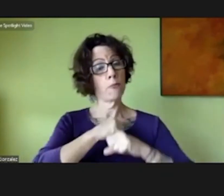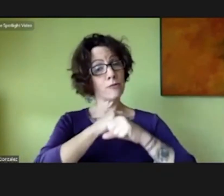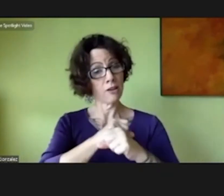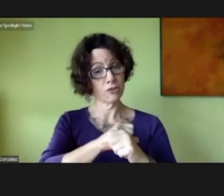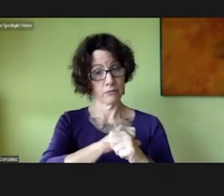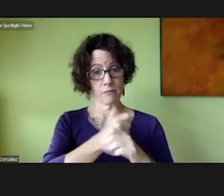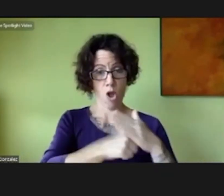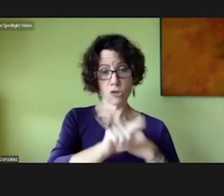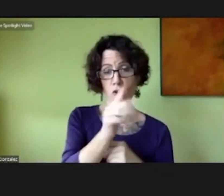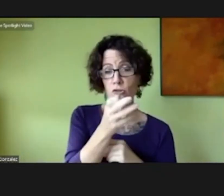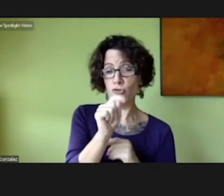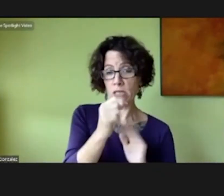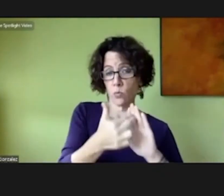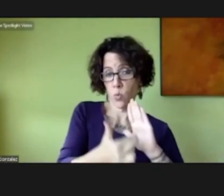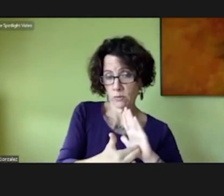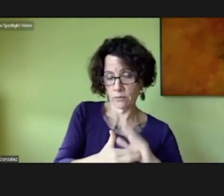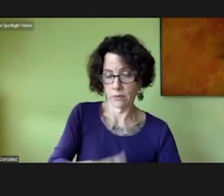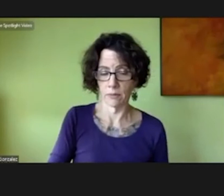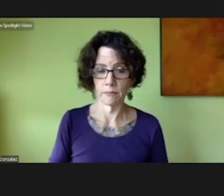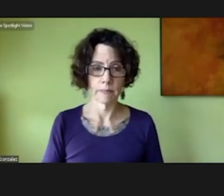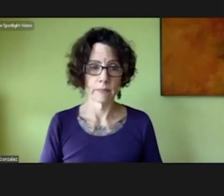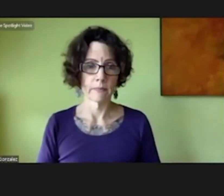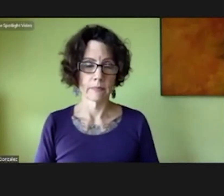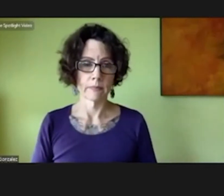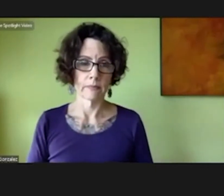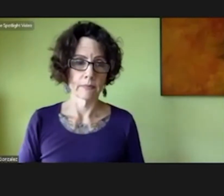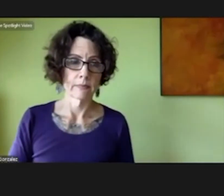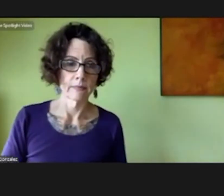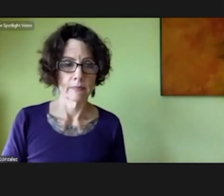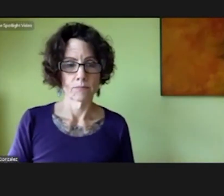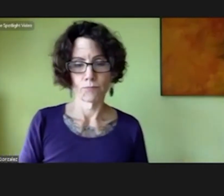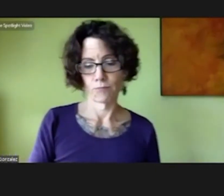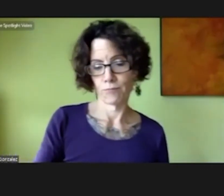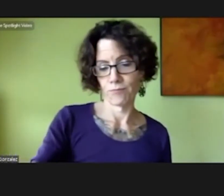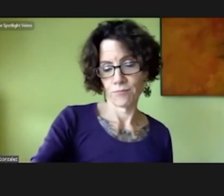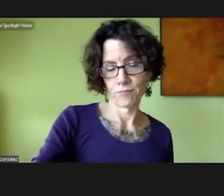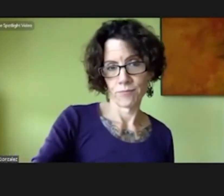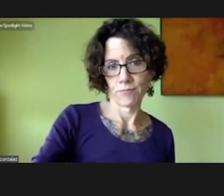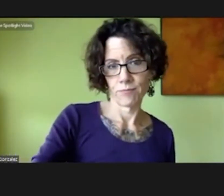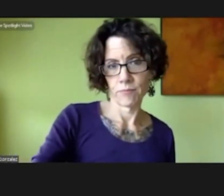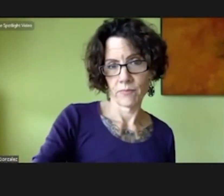and think about every single thing, every detail that you want included in the trust